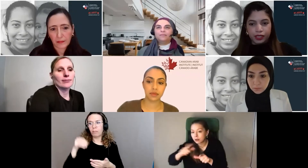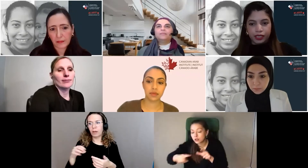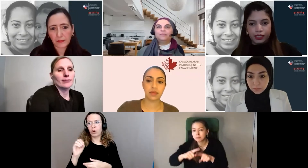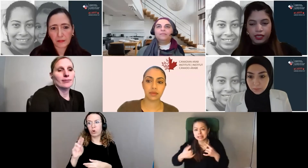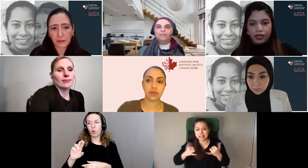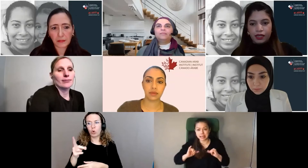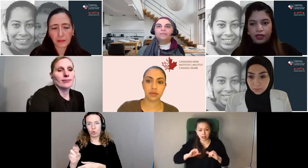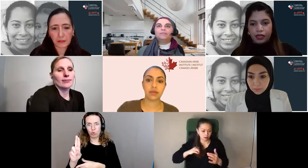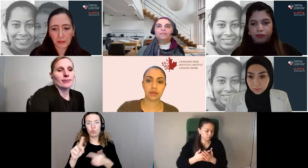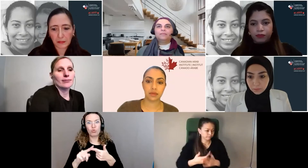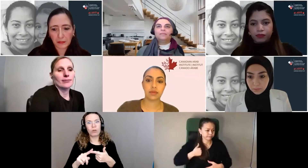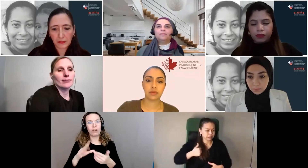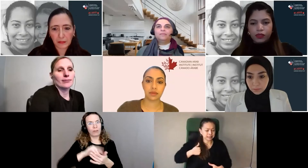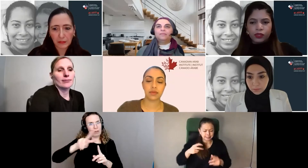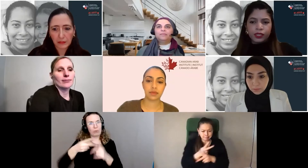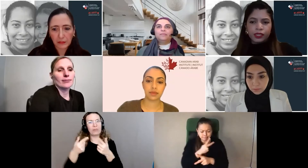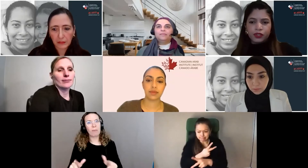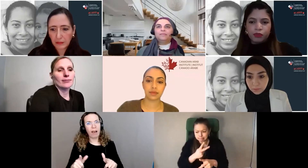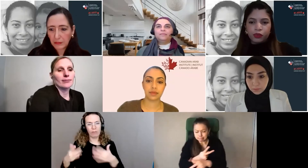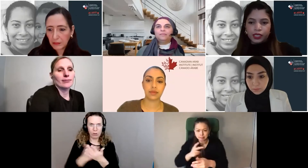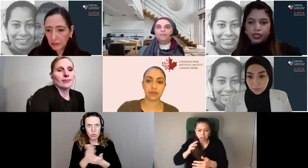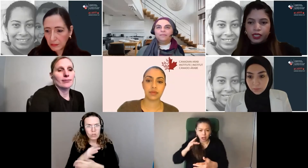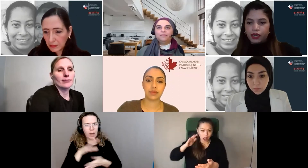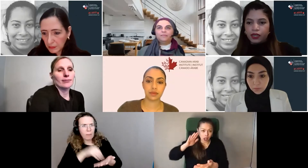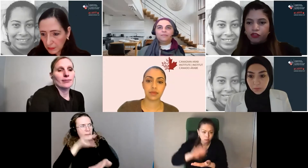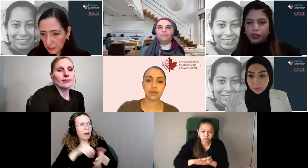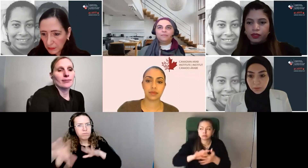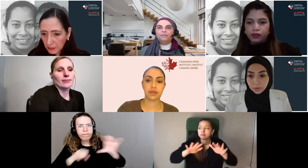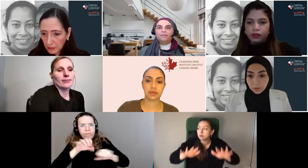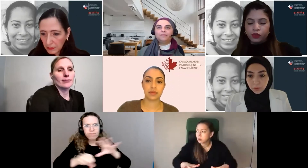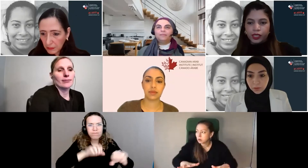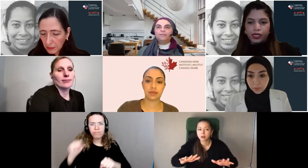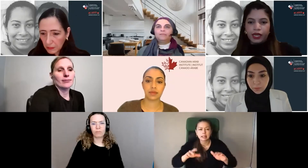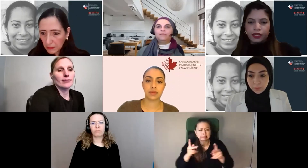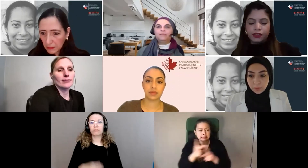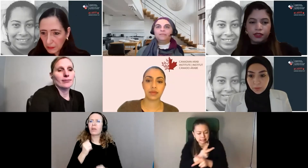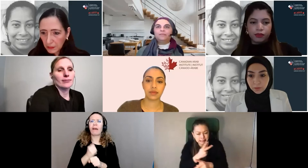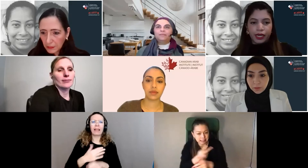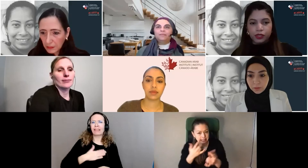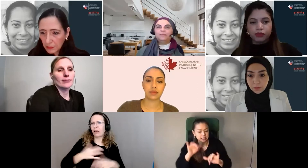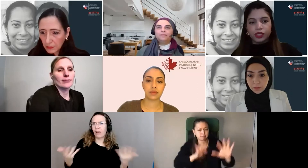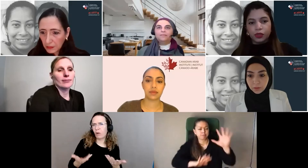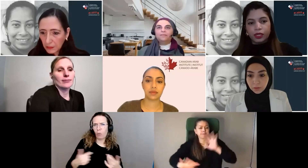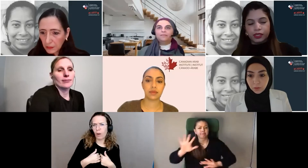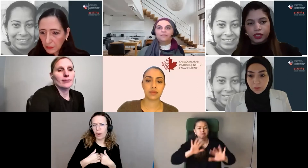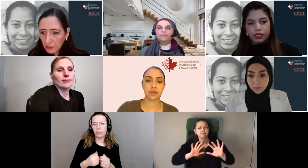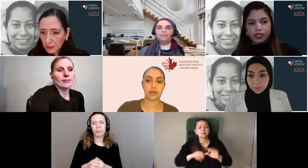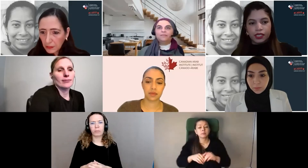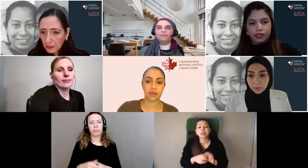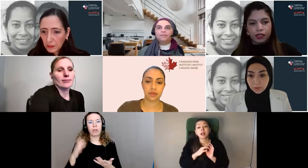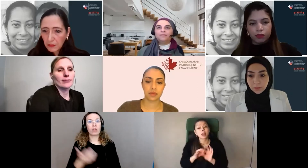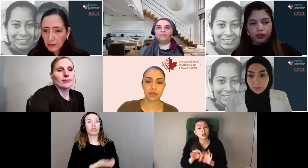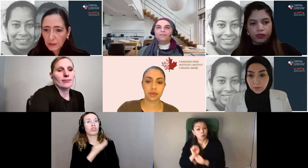settlement journey. With regards to my work, I've been working as the manager for newcomer